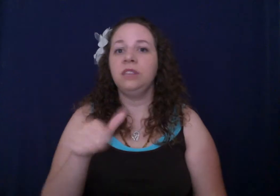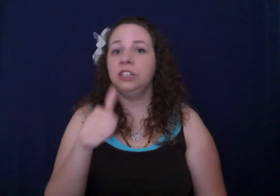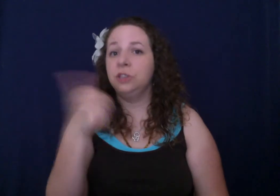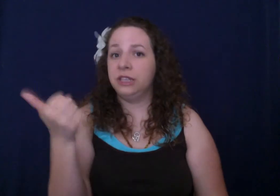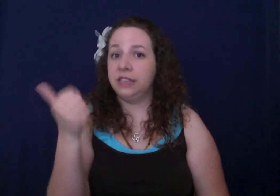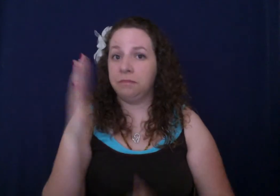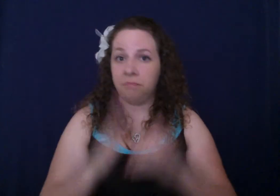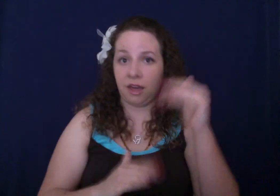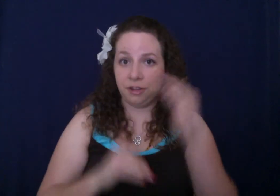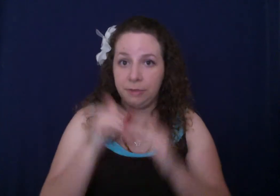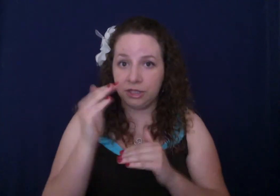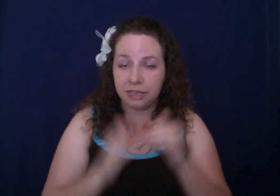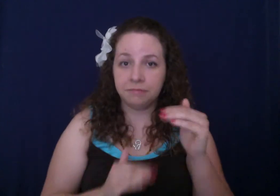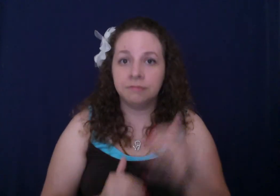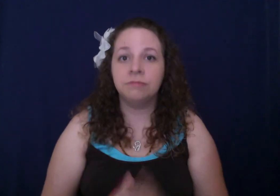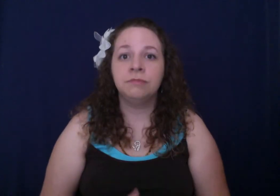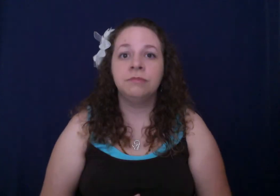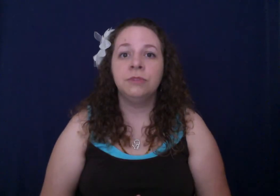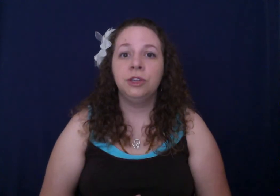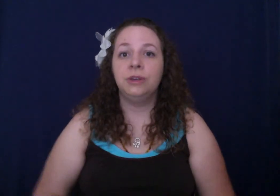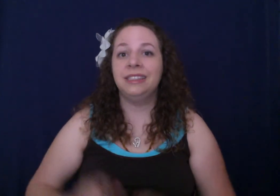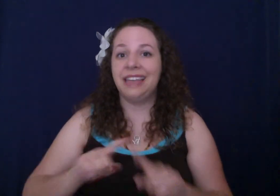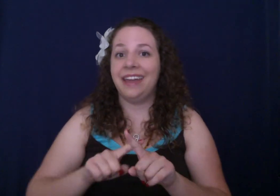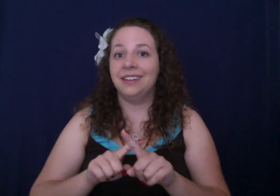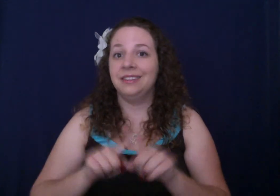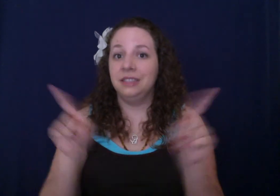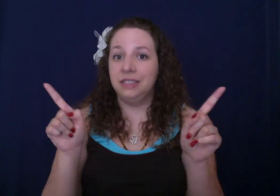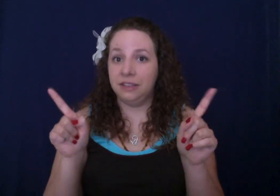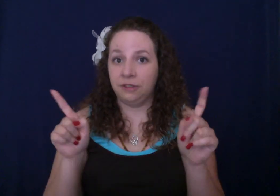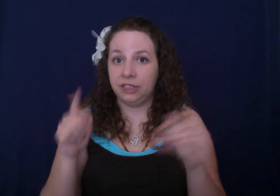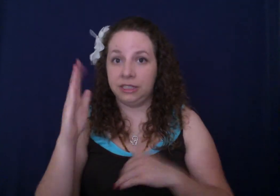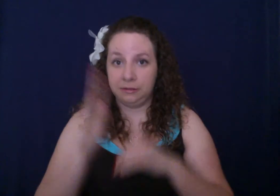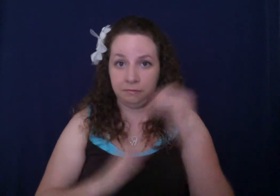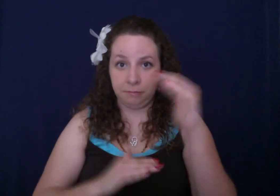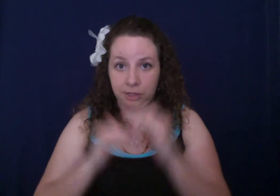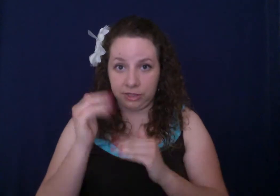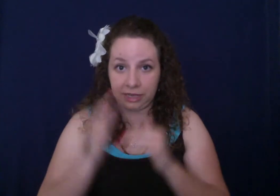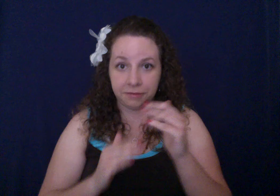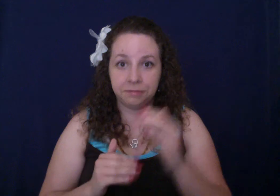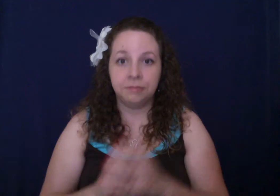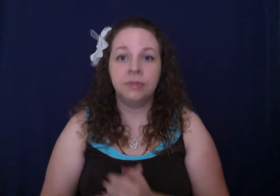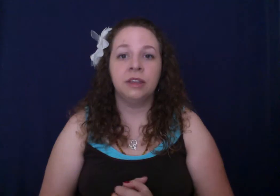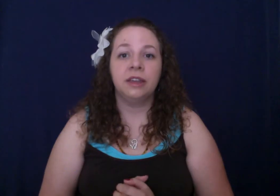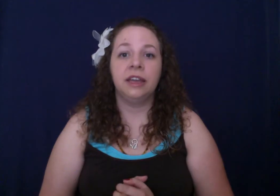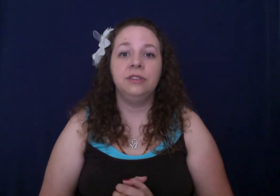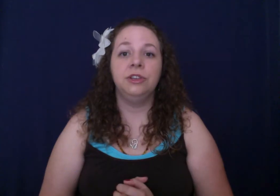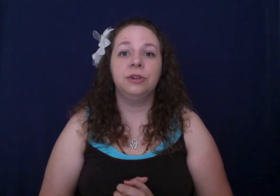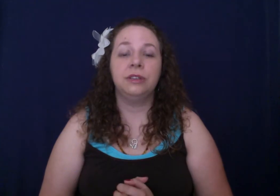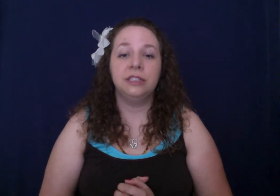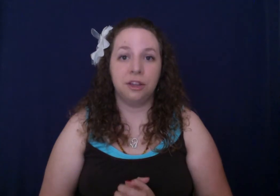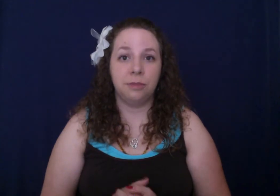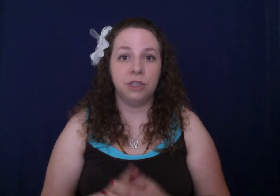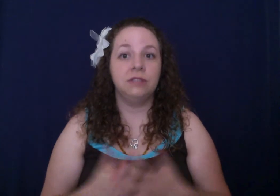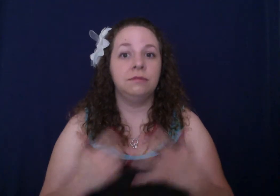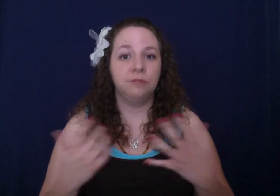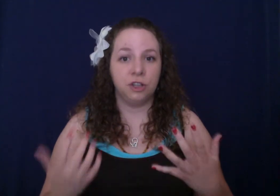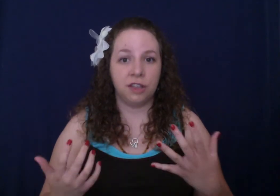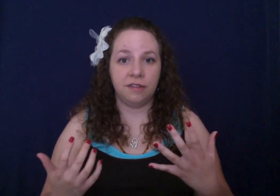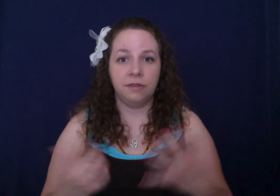So you could say other building. You could say different building. Okay, so you're going to tell the person, first off, number